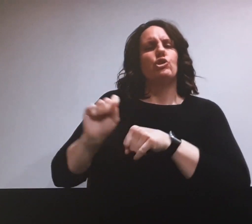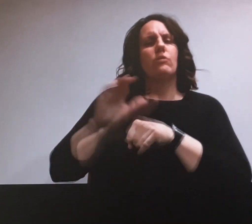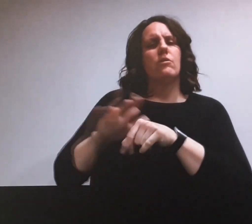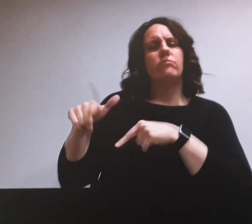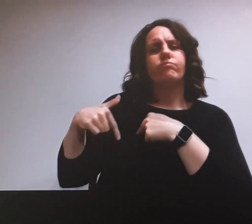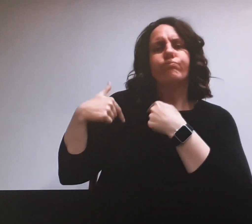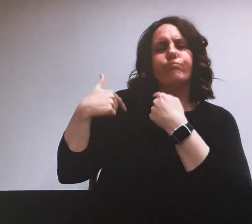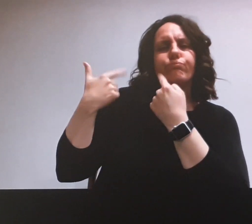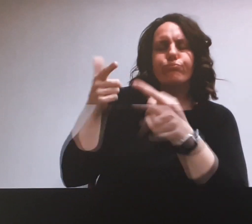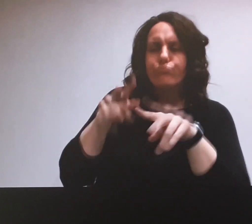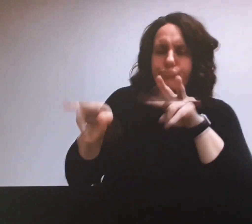figure